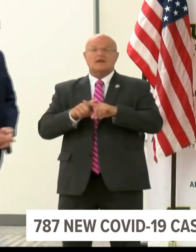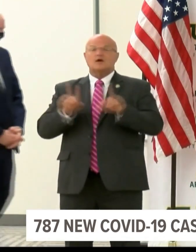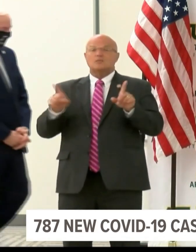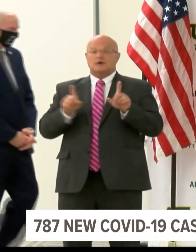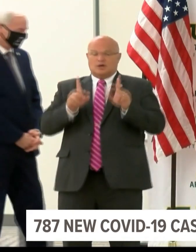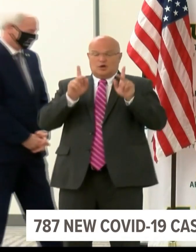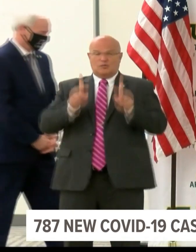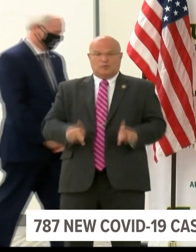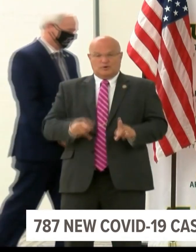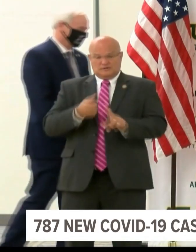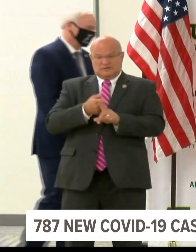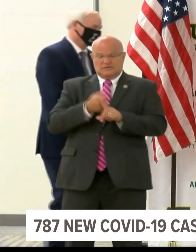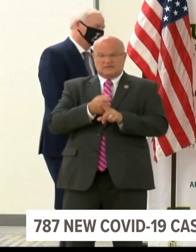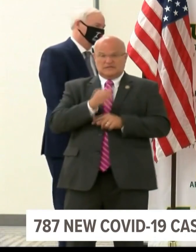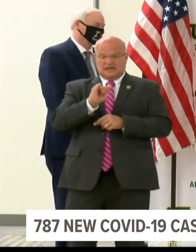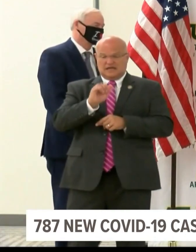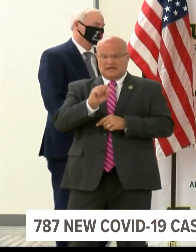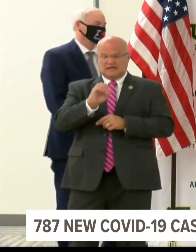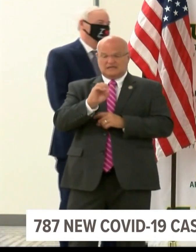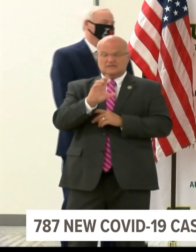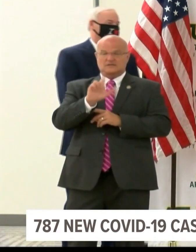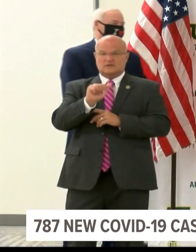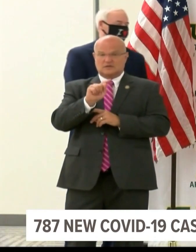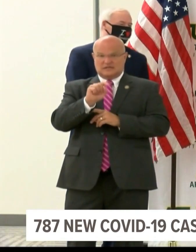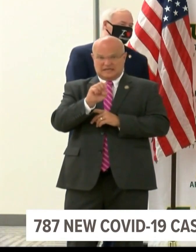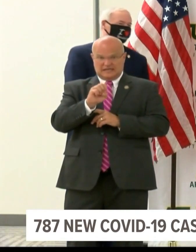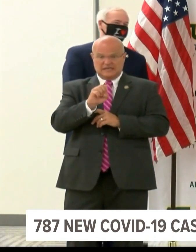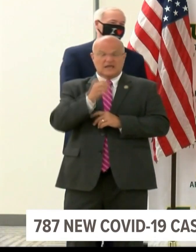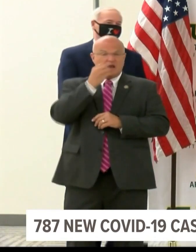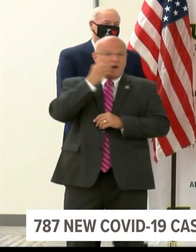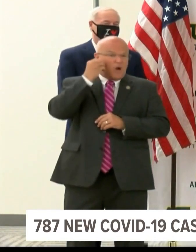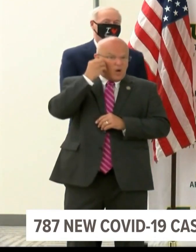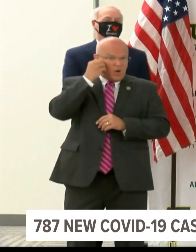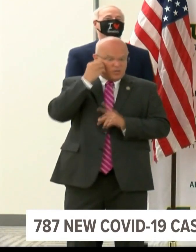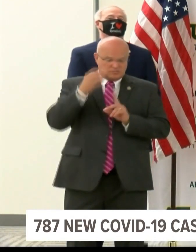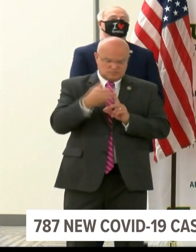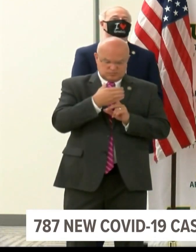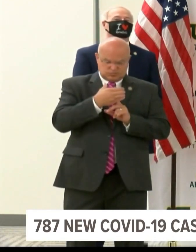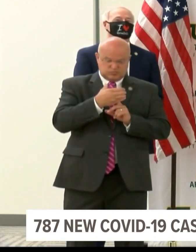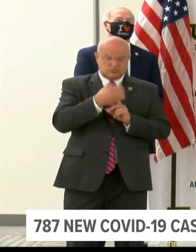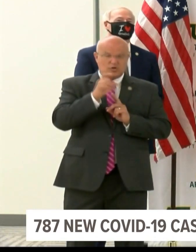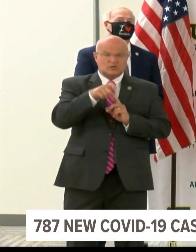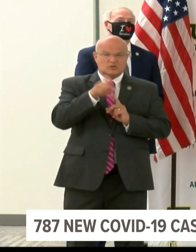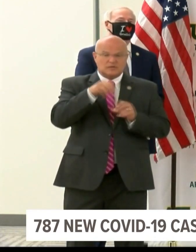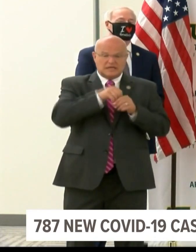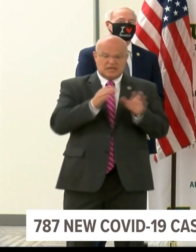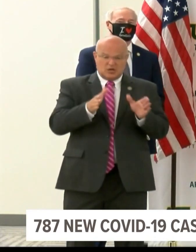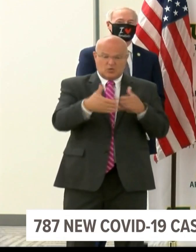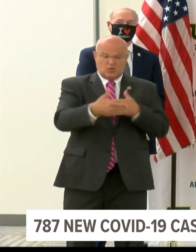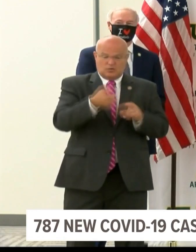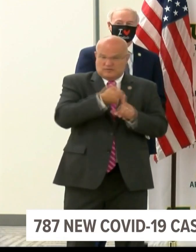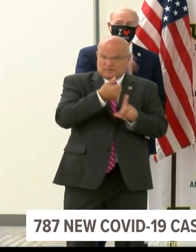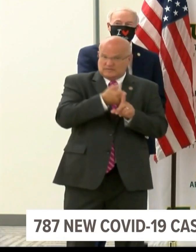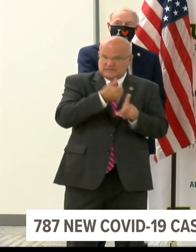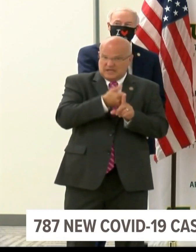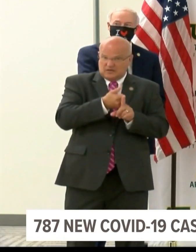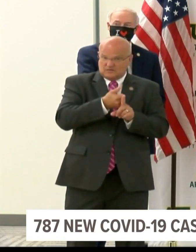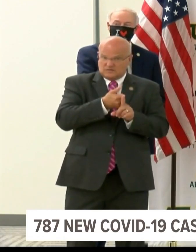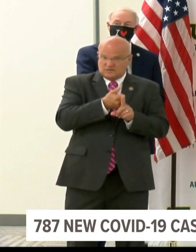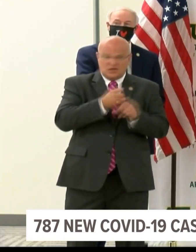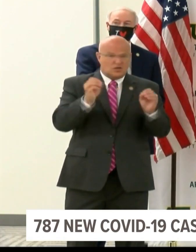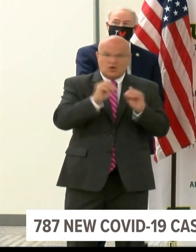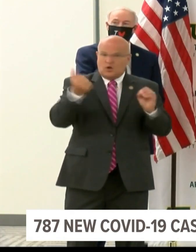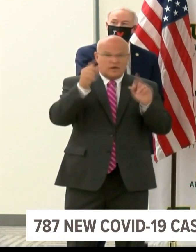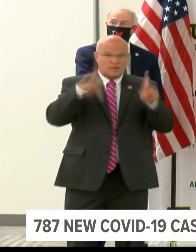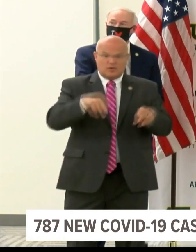a person who is isolating, if they're isolating at home, they should be in a room to themselves with no